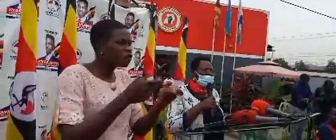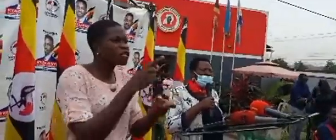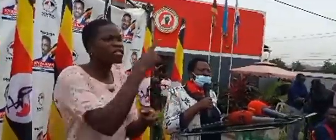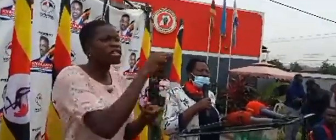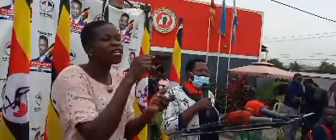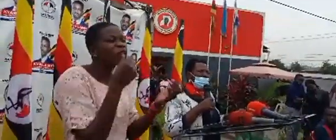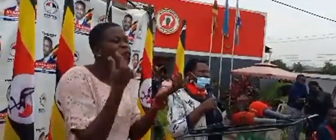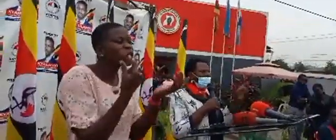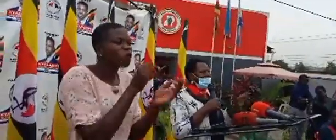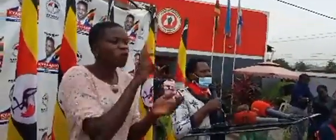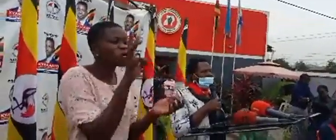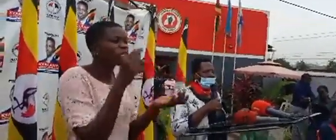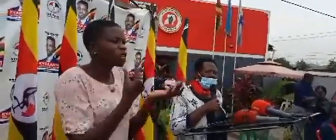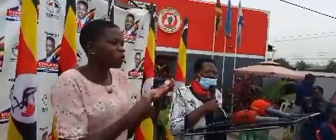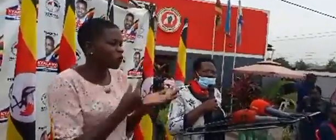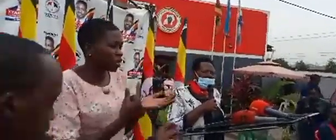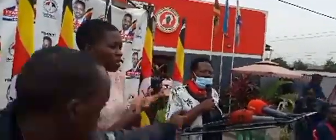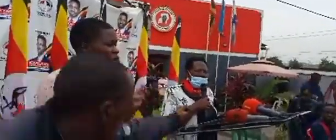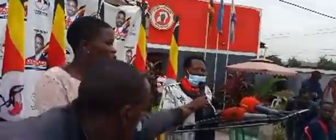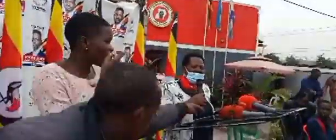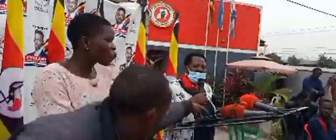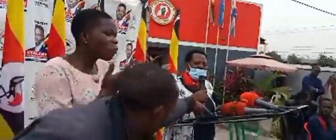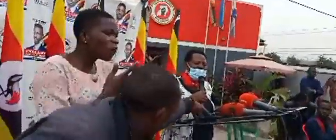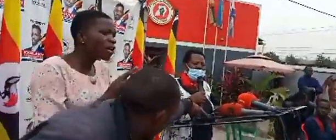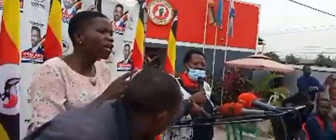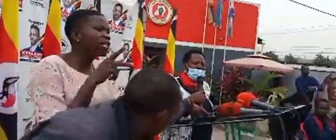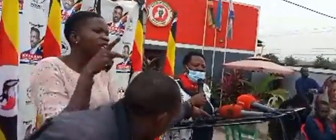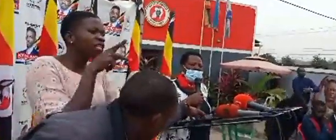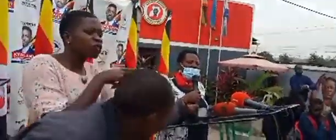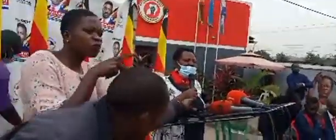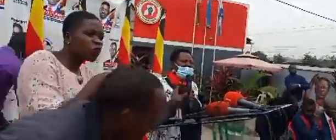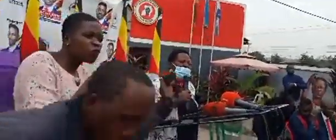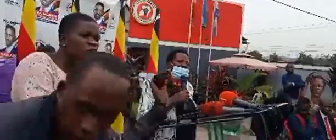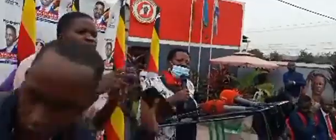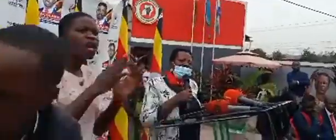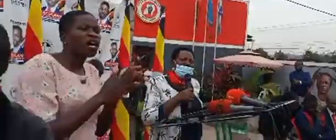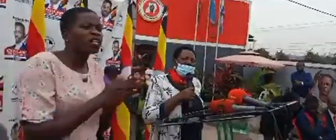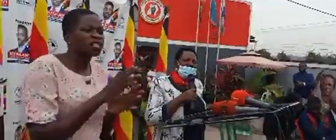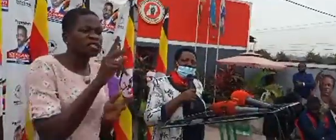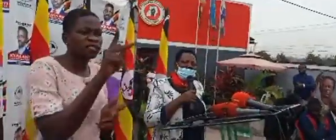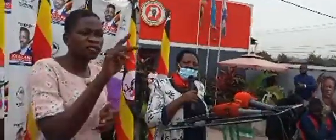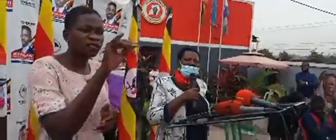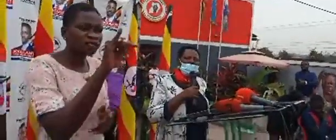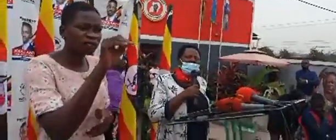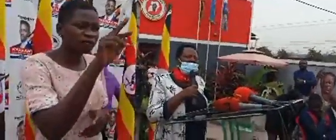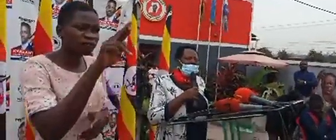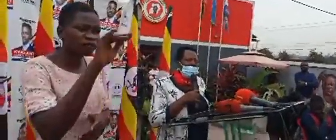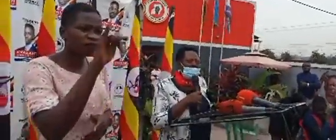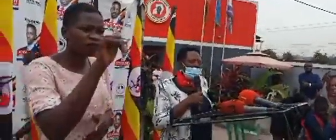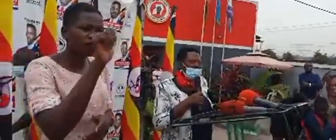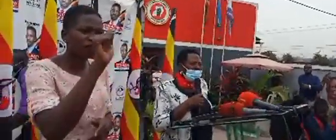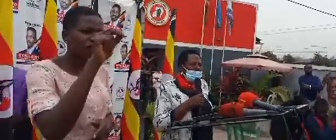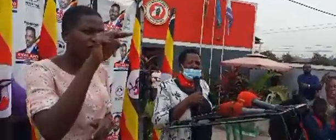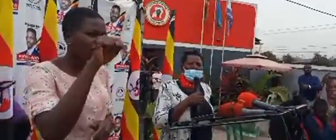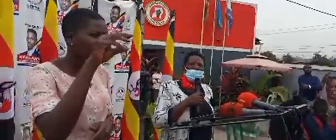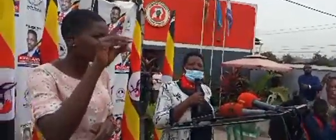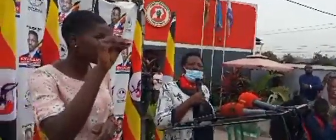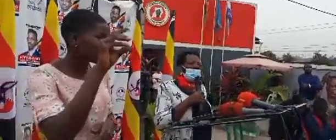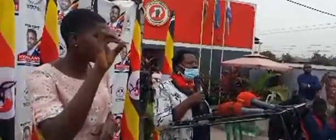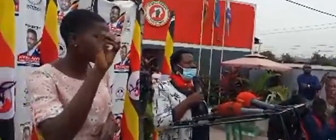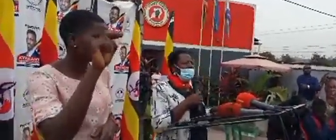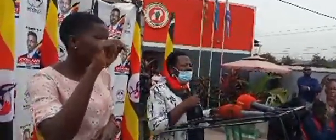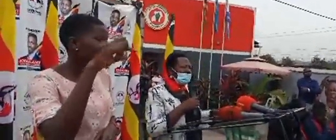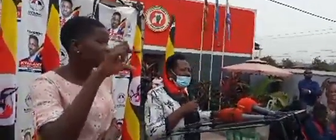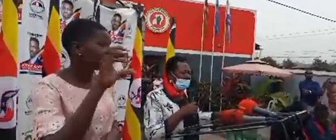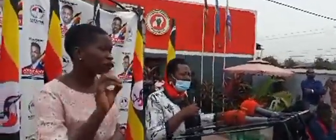right from Kisoro to Kiryandongo. And the issue is, who is going to be the Speaker of Parliament? Why aren't you